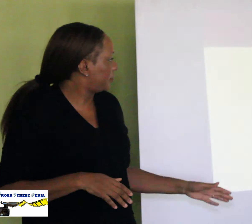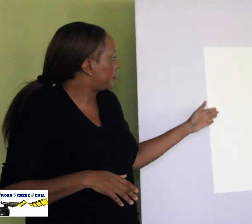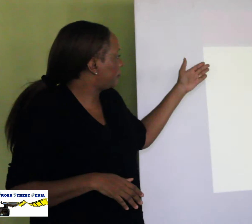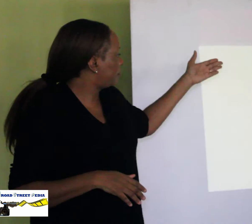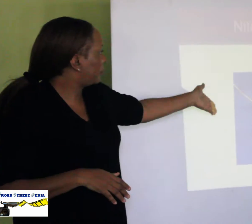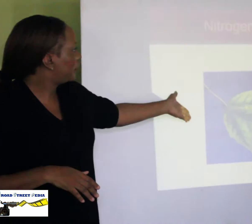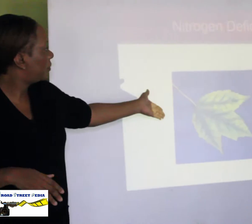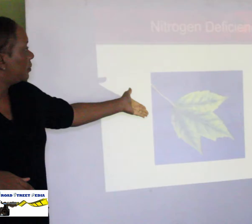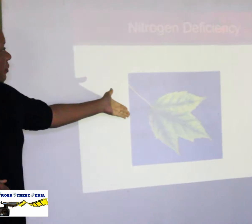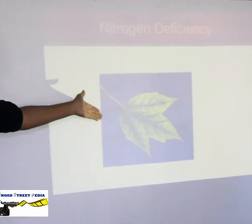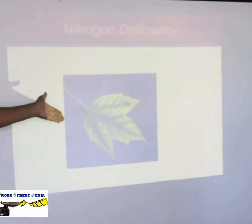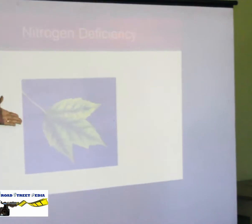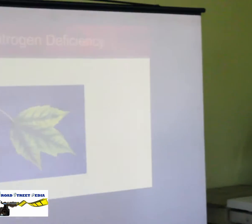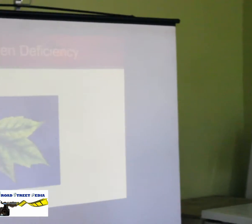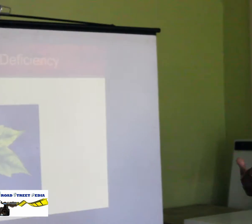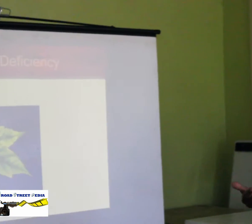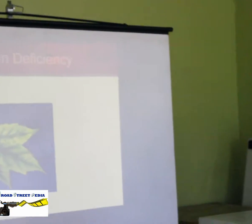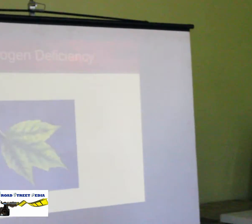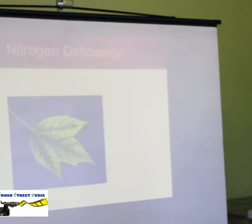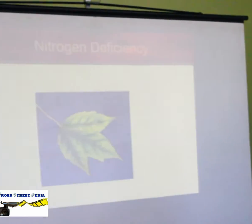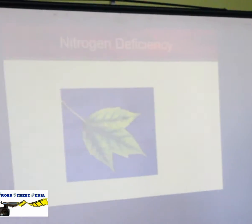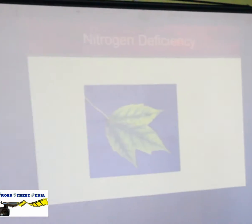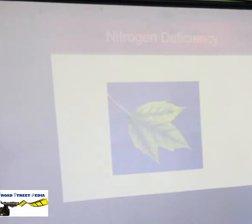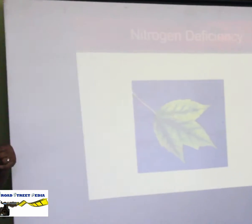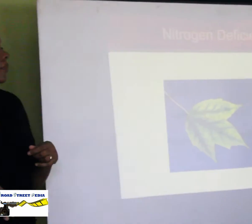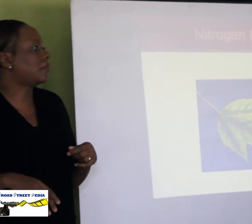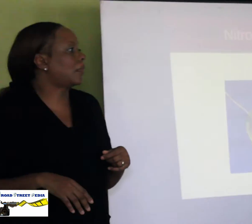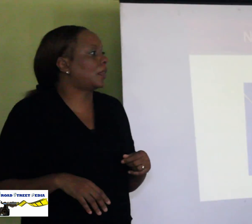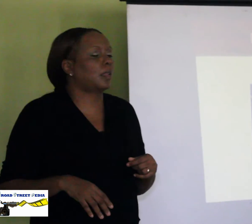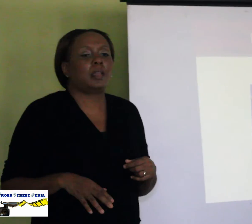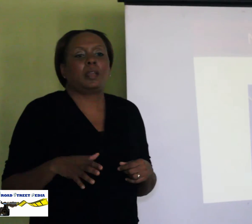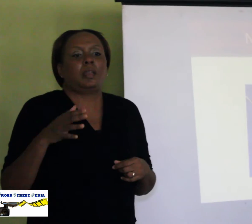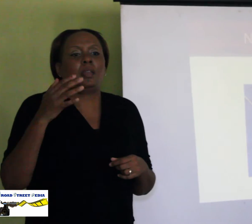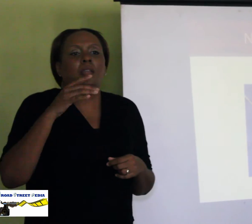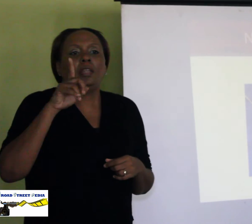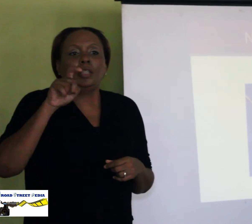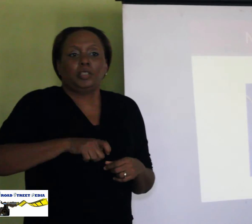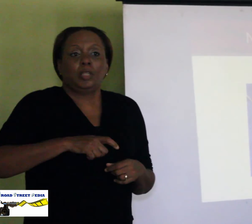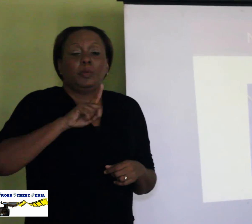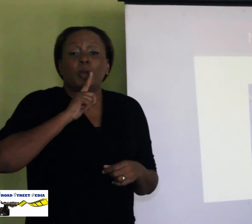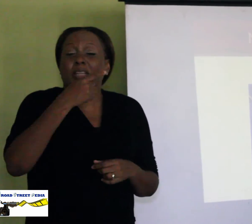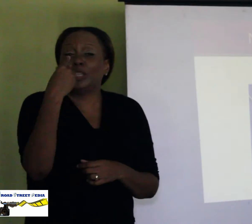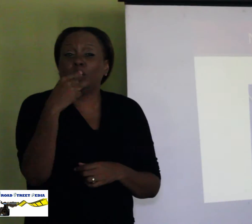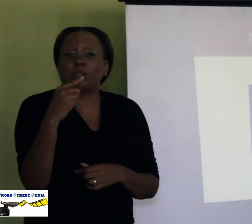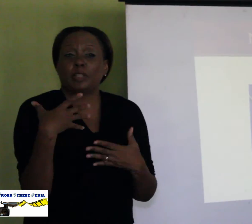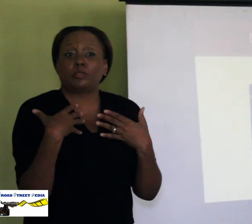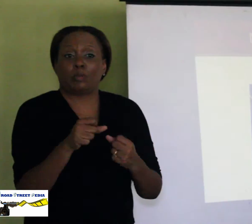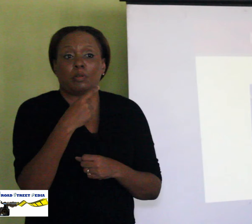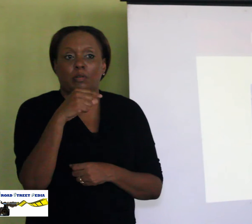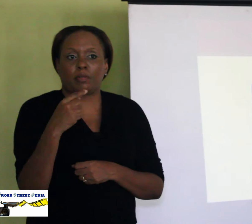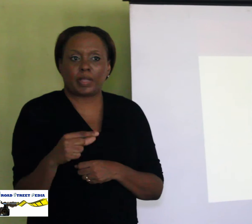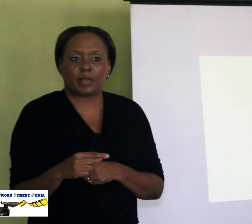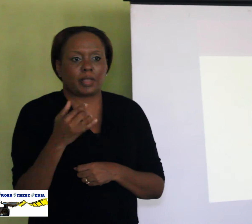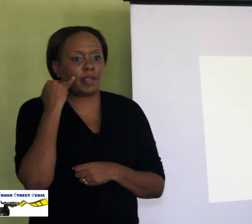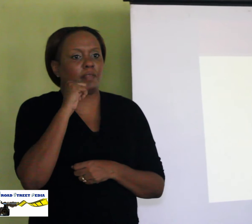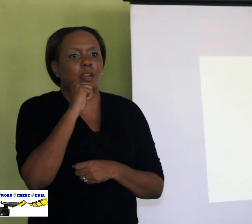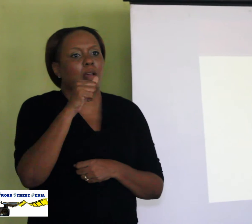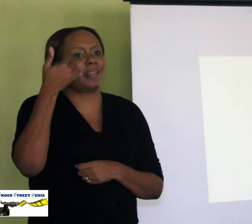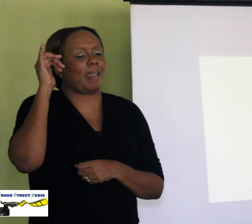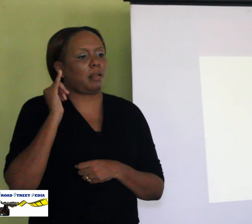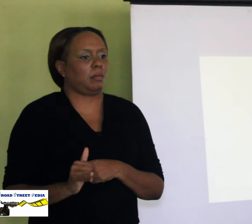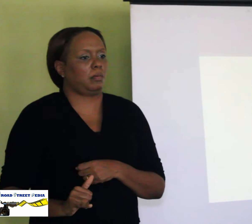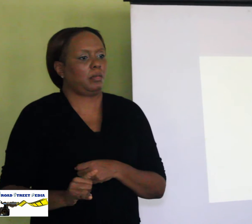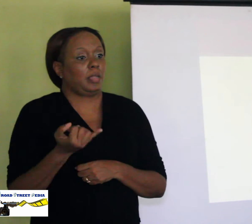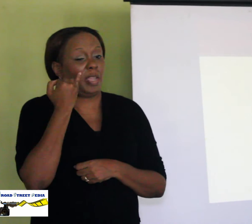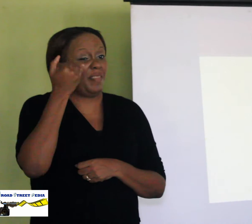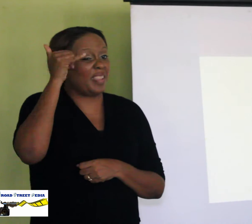the leaf, instead of seeing that green leaf, you will see a yellowing of the leaf. Right? And this signifies that the plant is